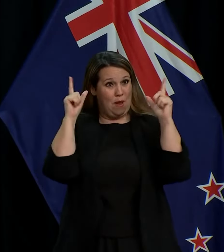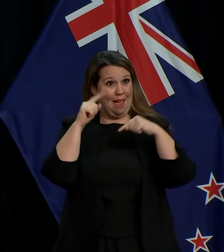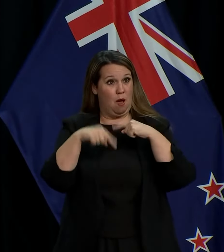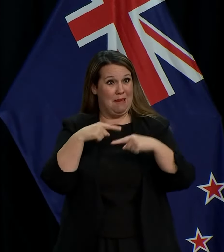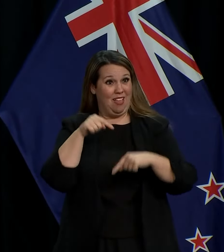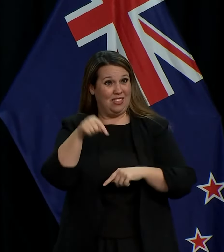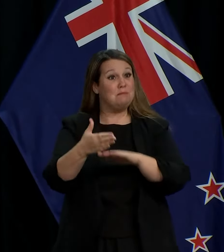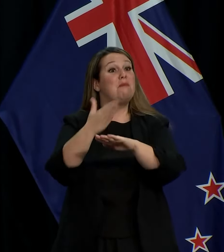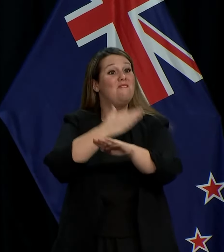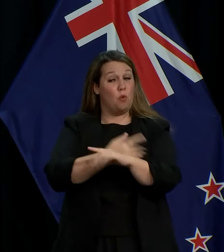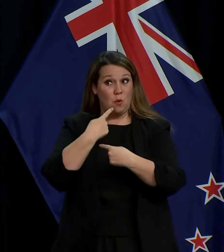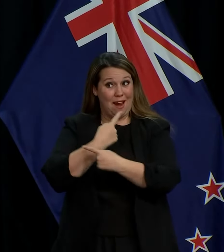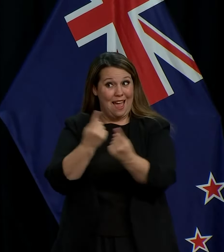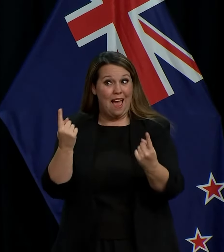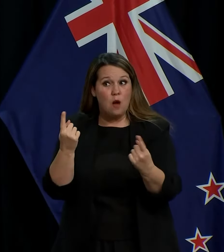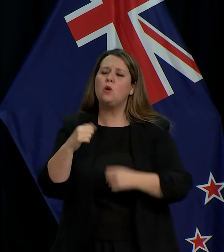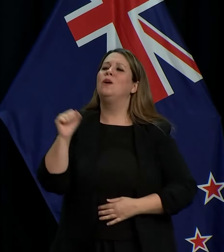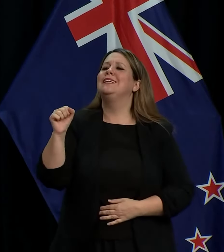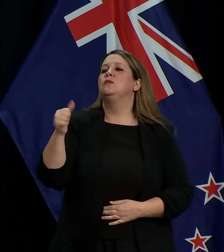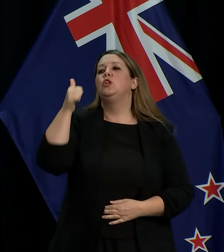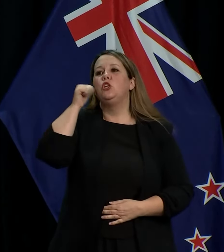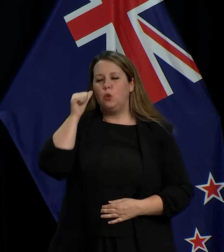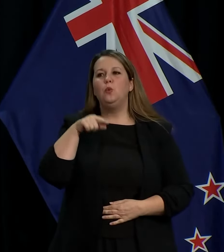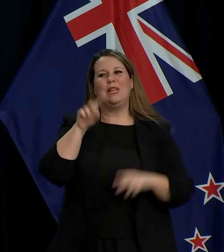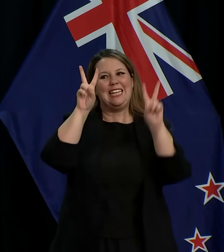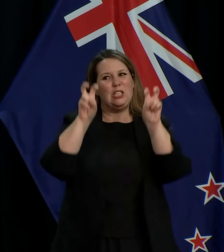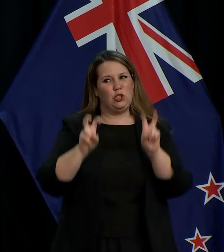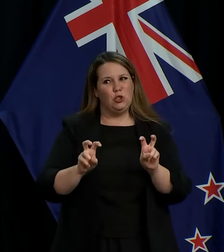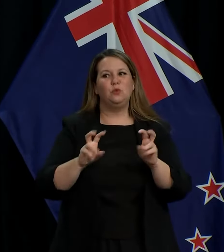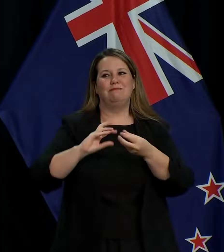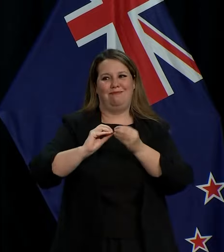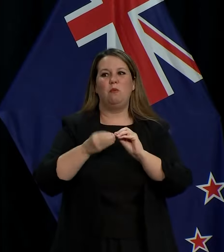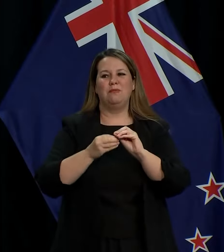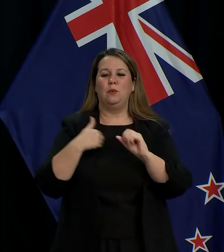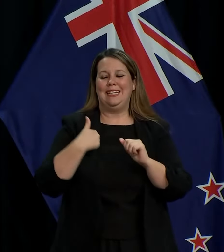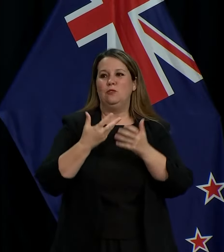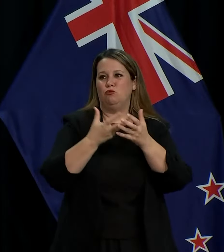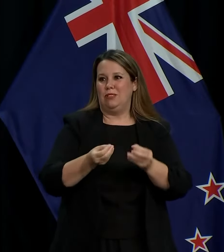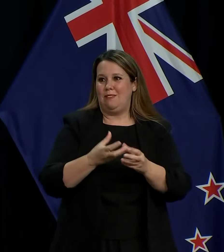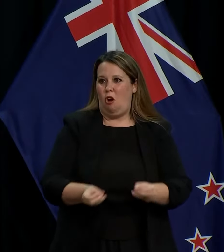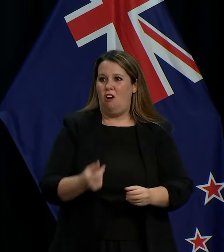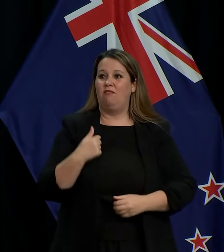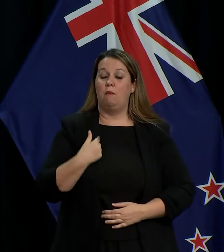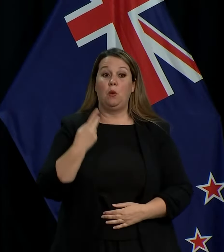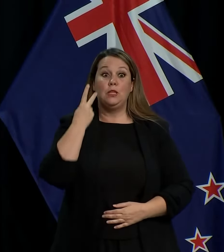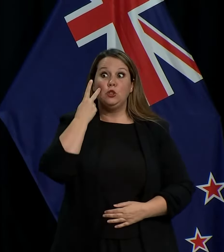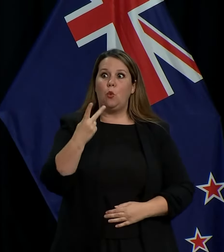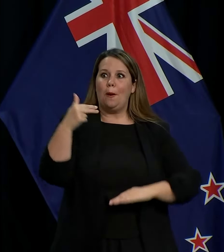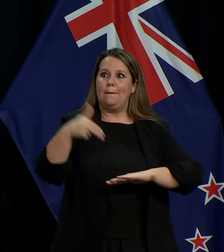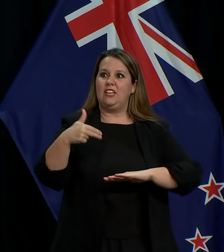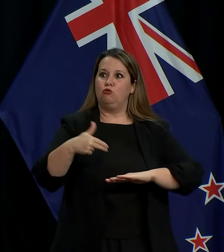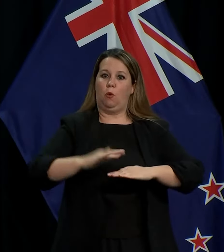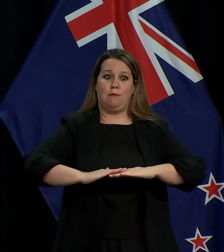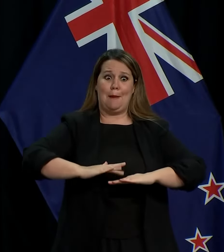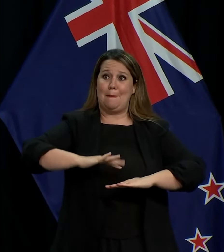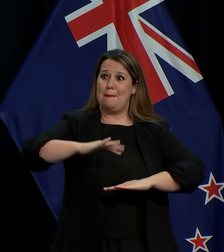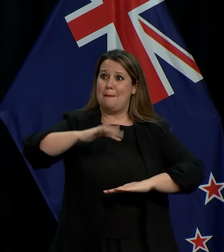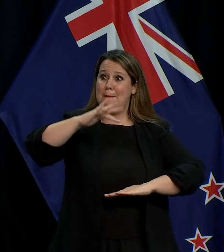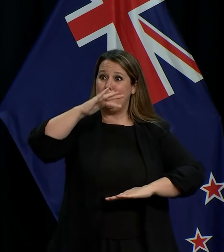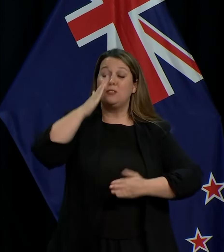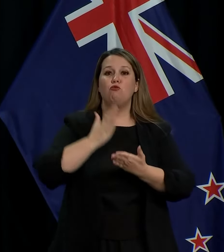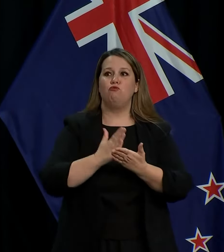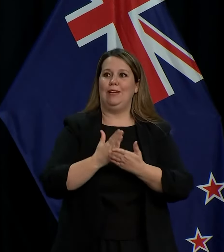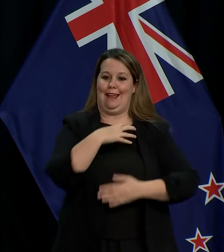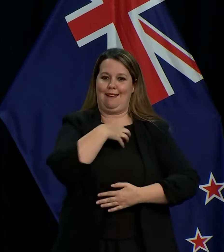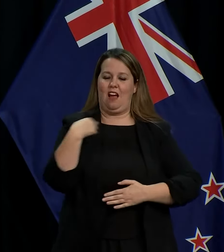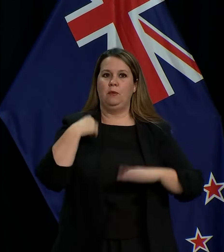all issues that we knew would have to resolve. But it is fair to say that as we saw those price increases moving, the big focus immediately was, what